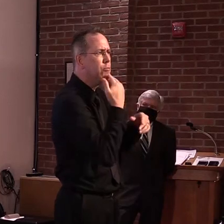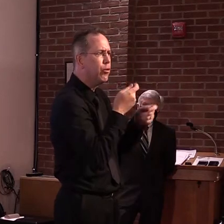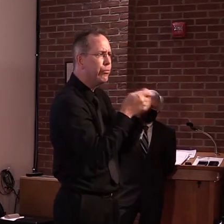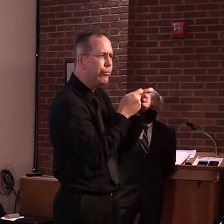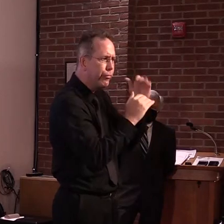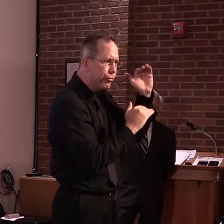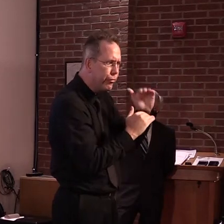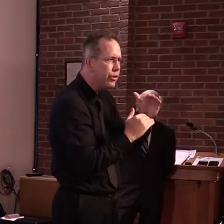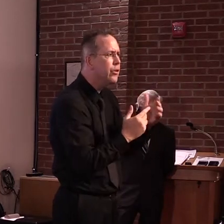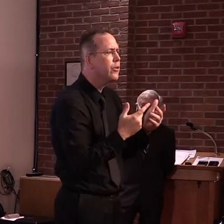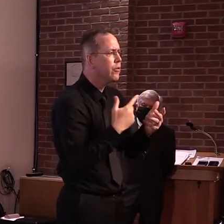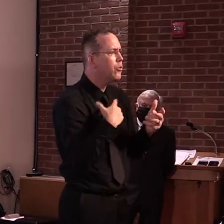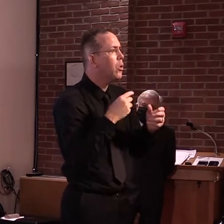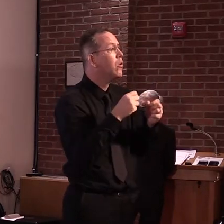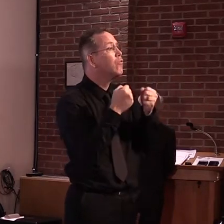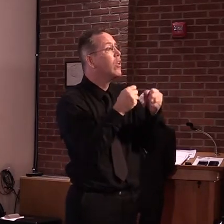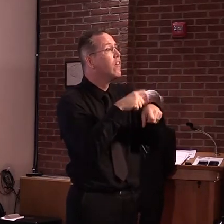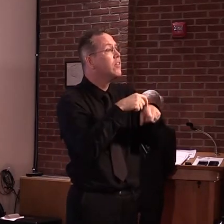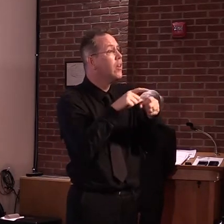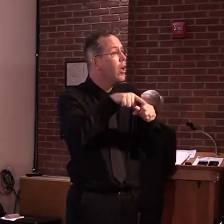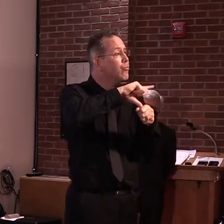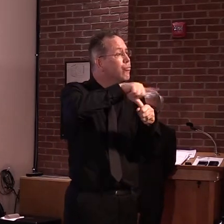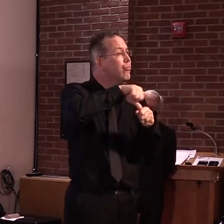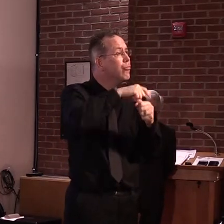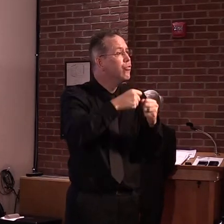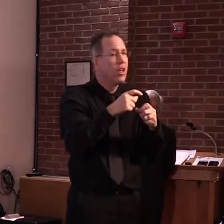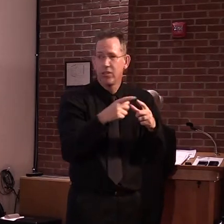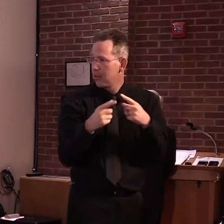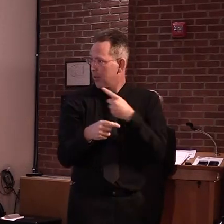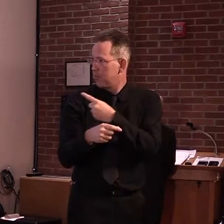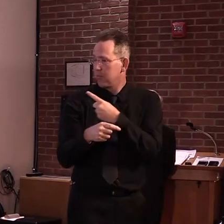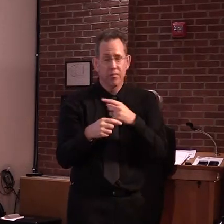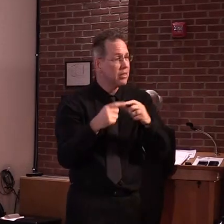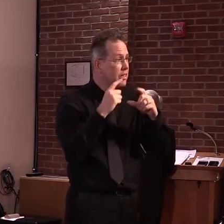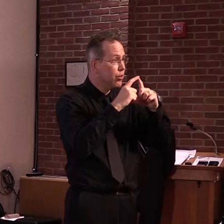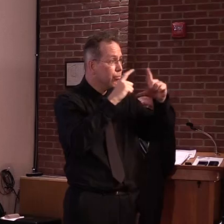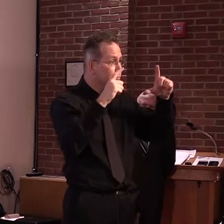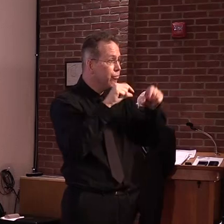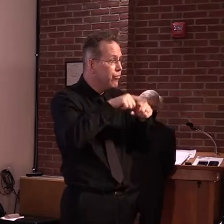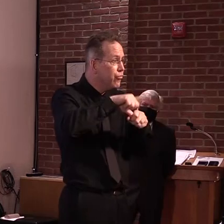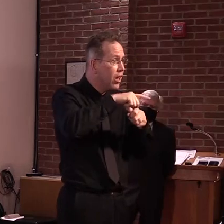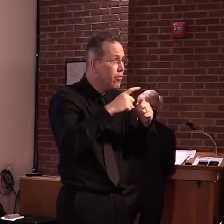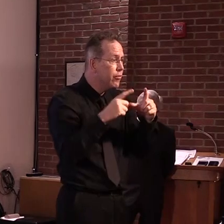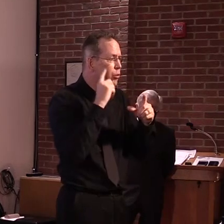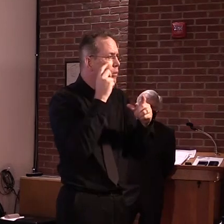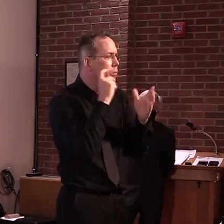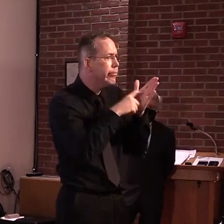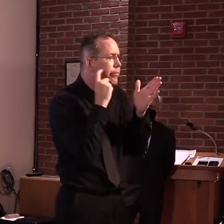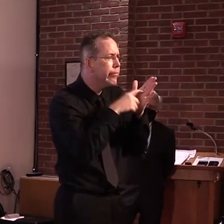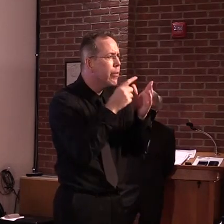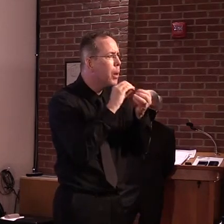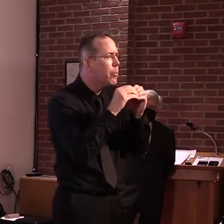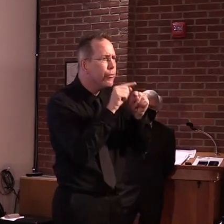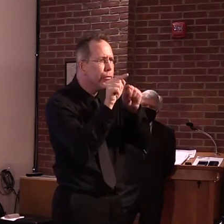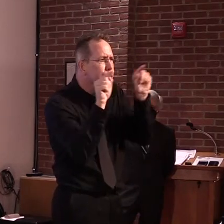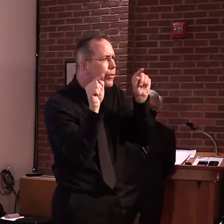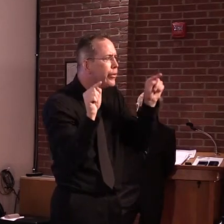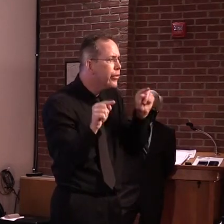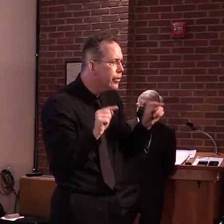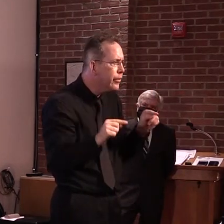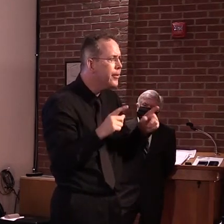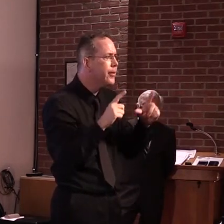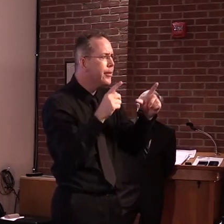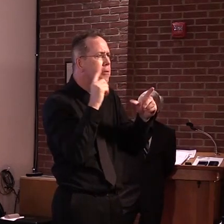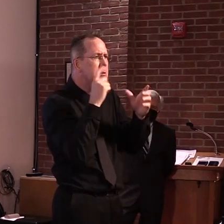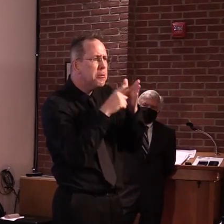within a driving distance of Vermont's borders. Currently, there are still an estimated 135,000 active cases within a 5-hour